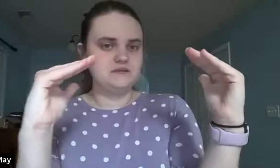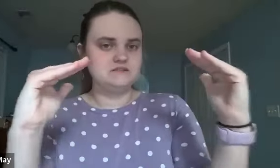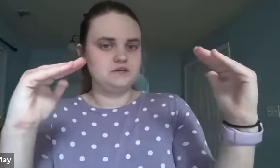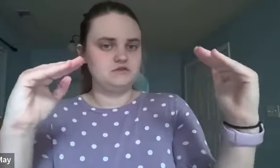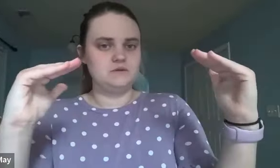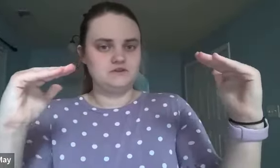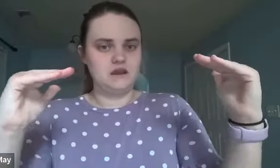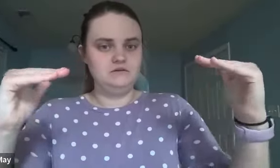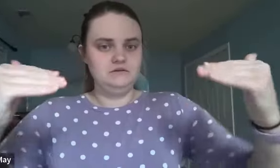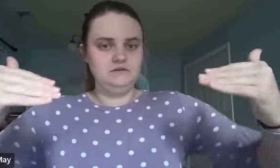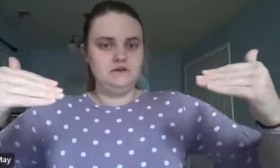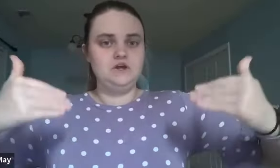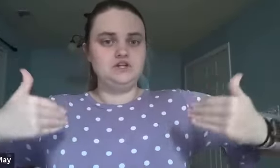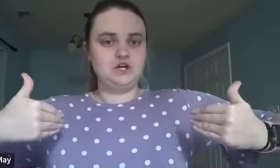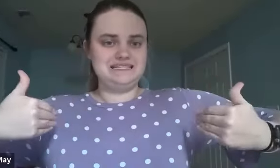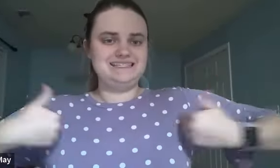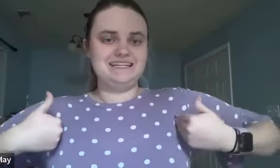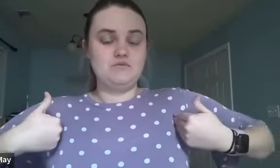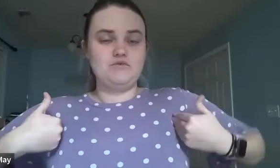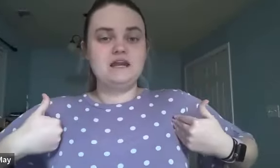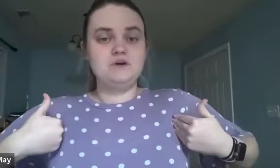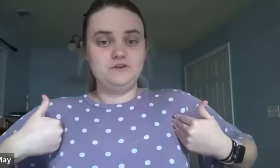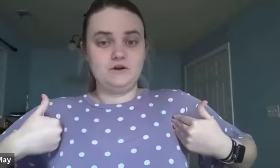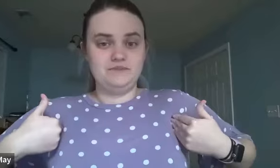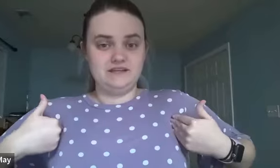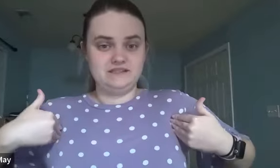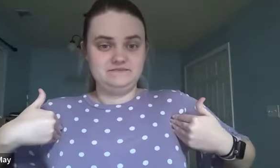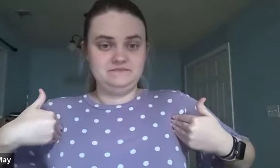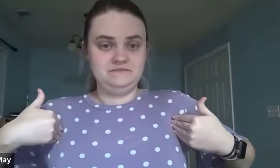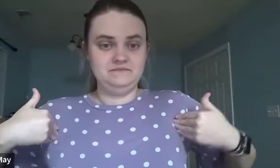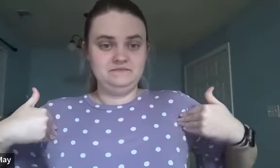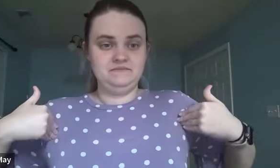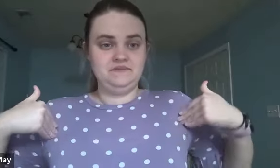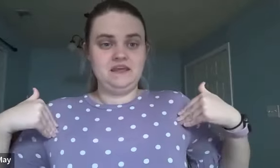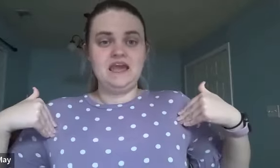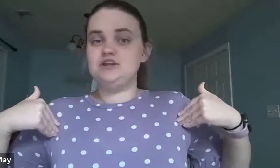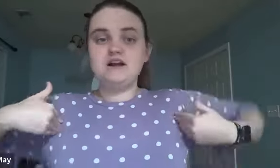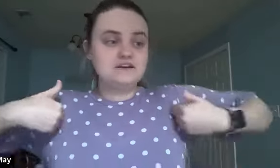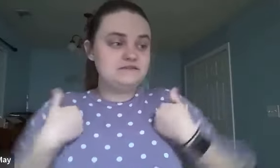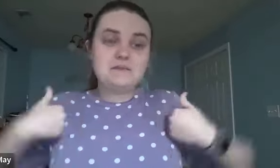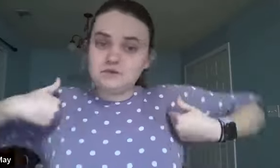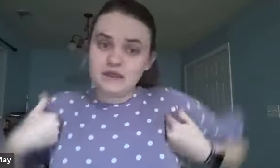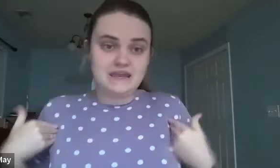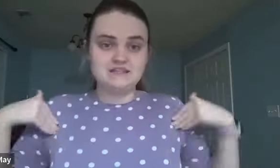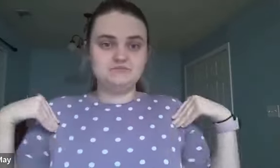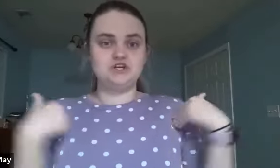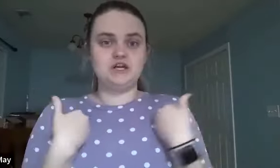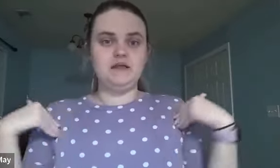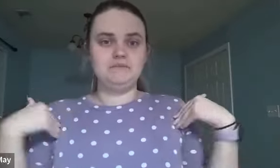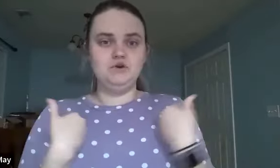puppets, but your thumbs are out. You're going to stick them right above your armpits. And you're not going to flap your hands, but you're going to like move